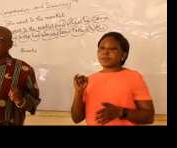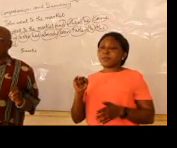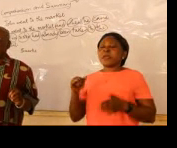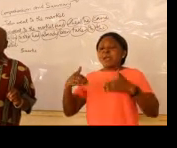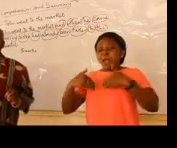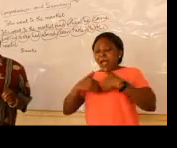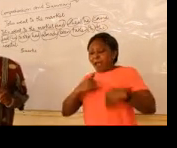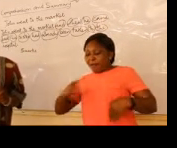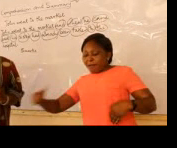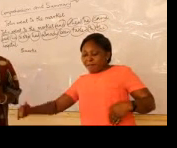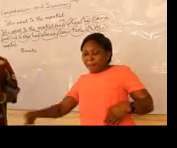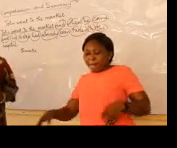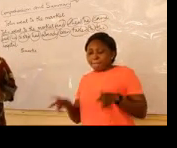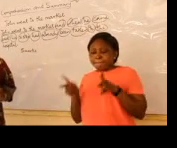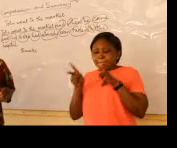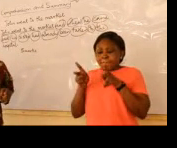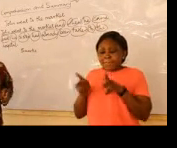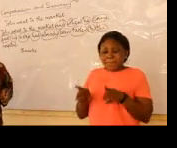personal views,